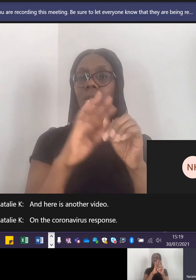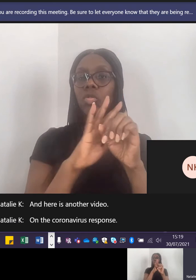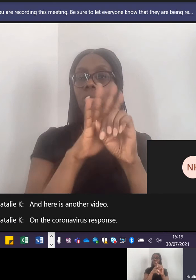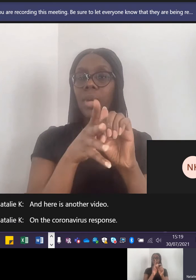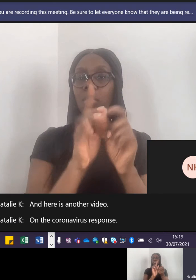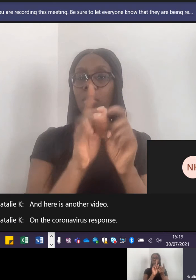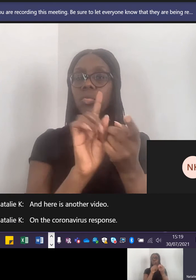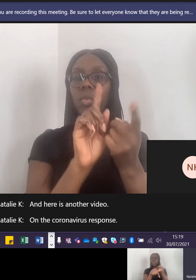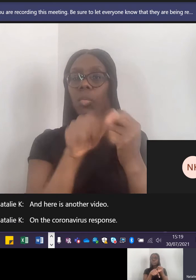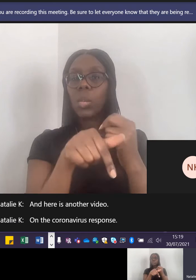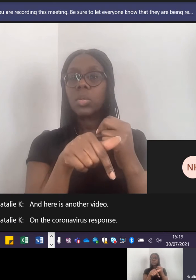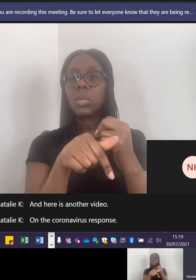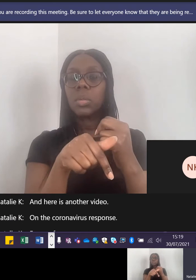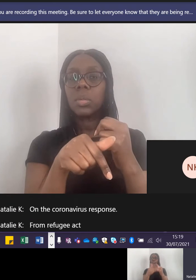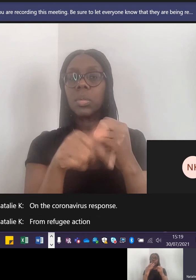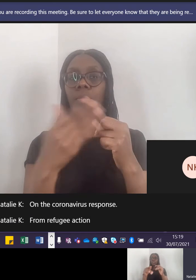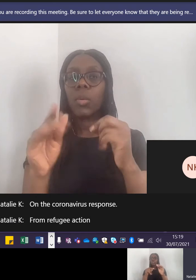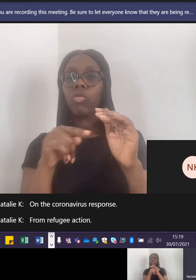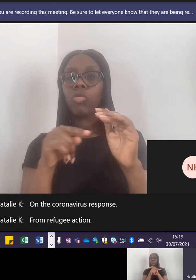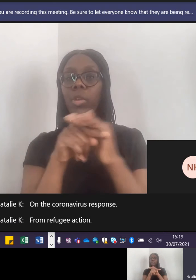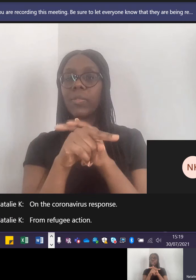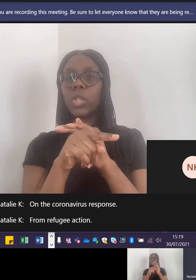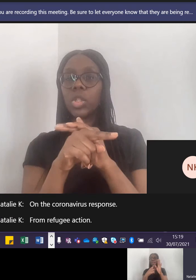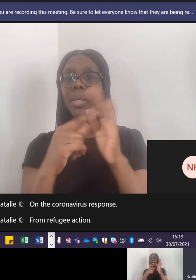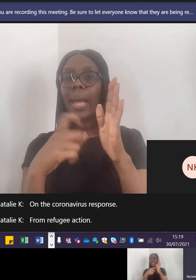from Refugee Action.